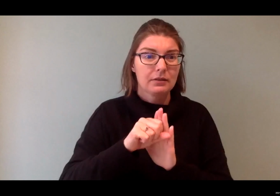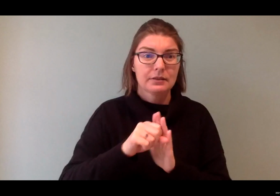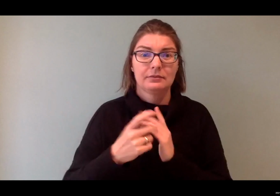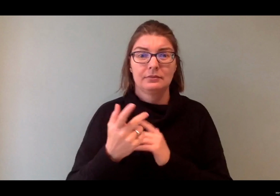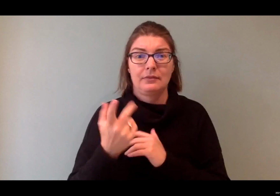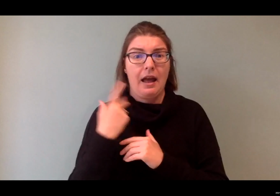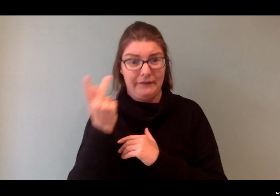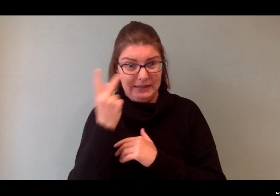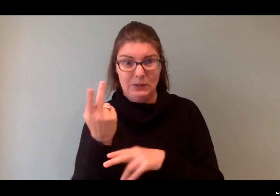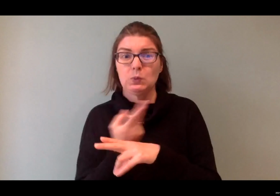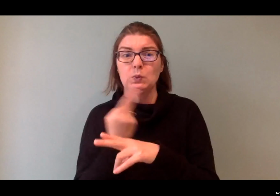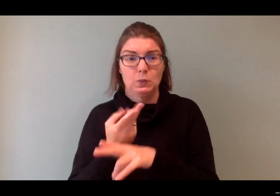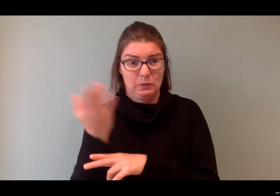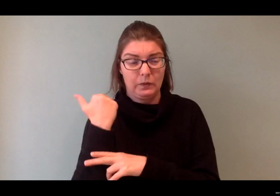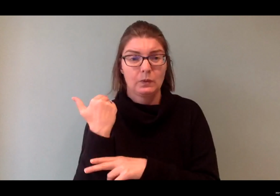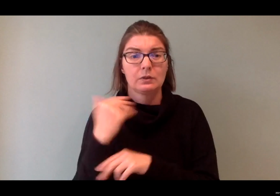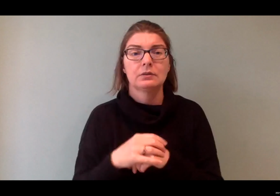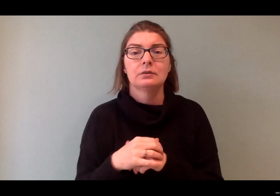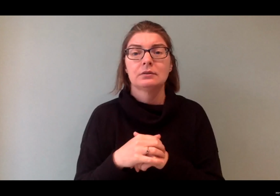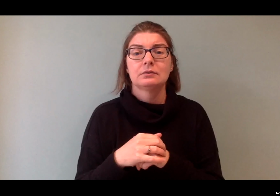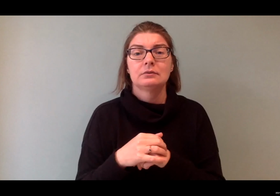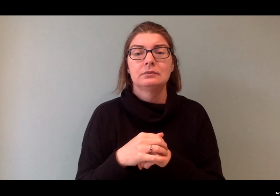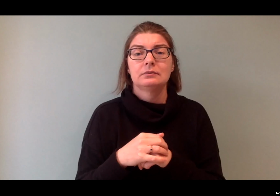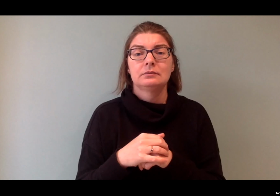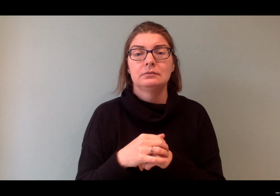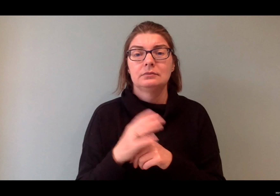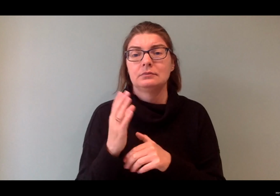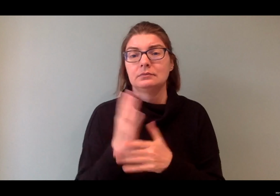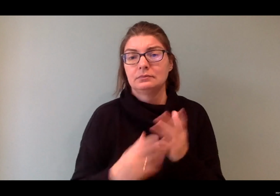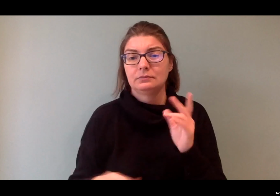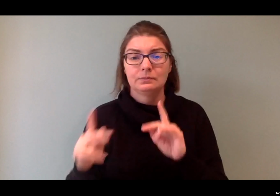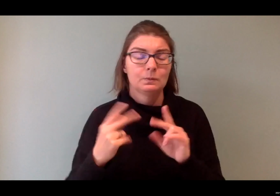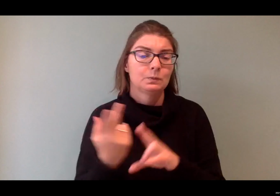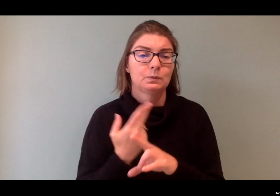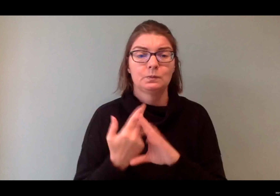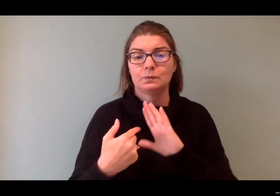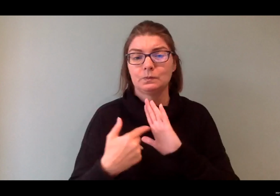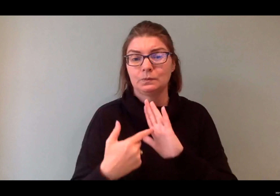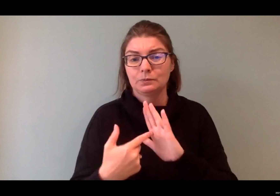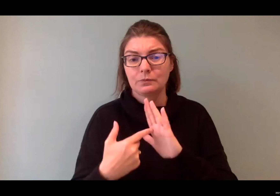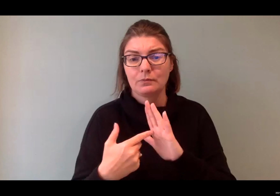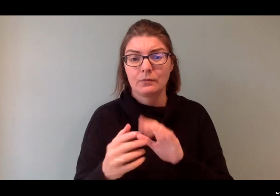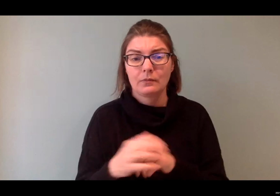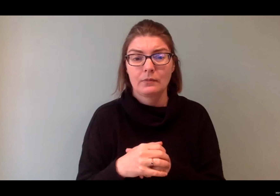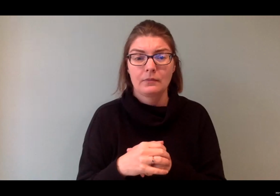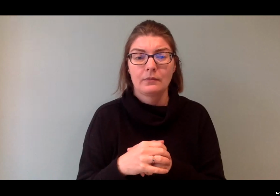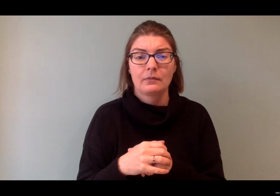that I've seen be used, where some folks can basically create, let's say, a big